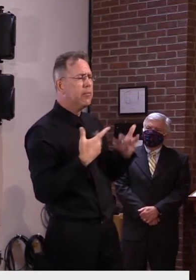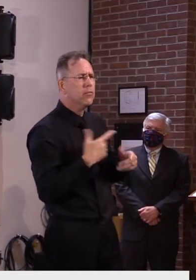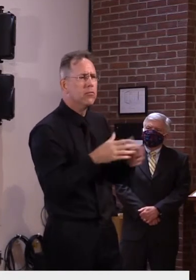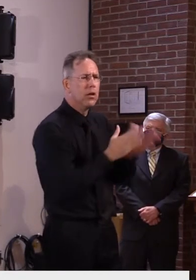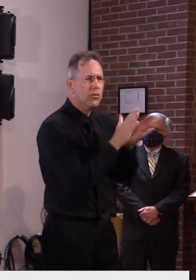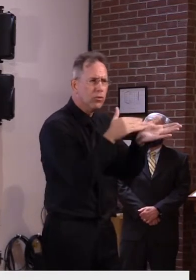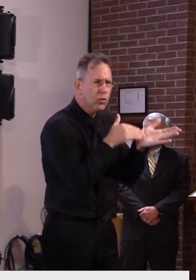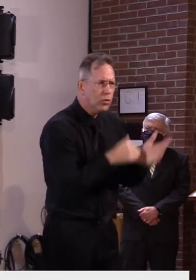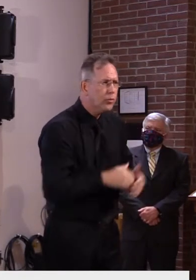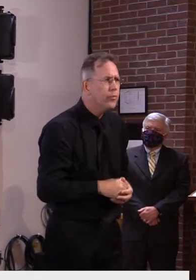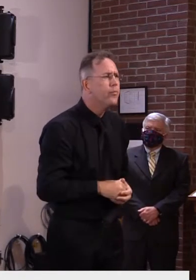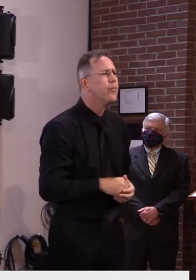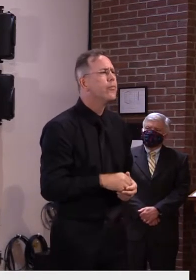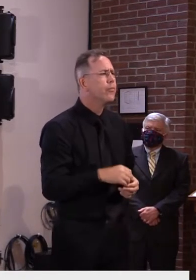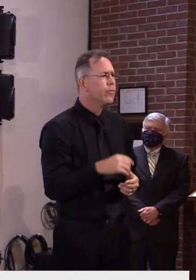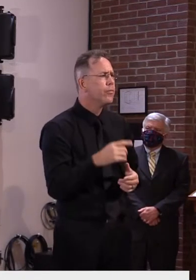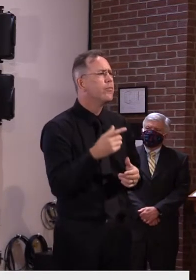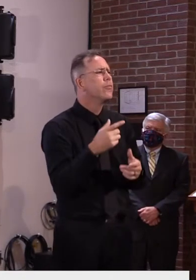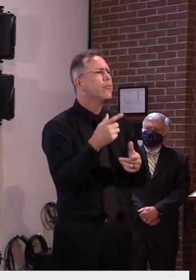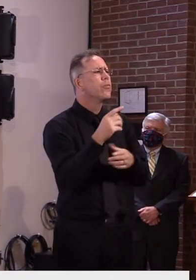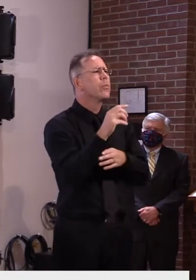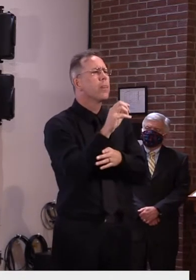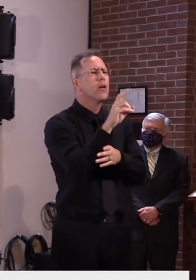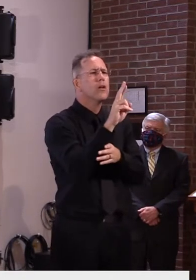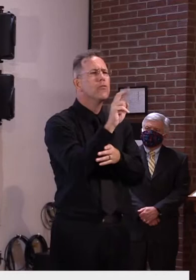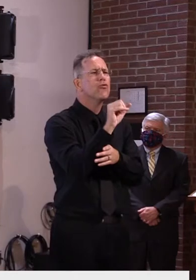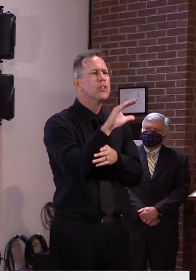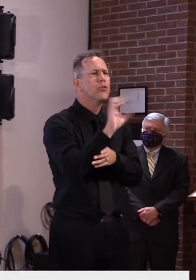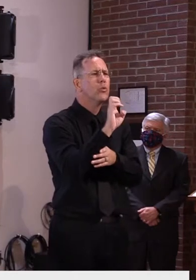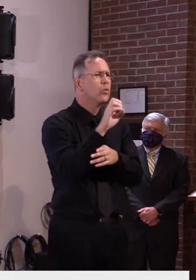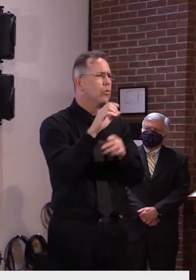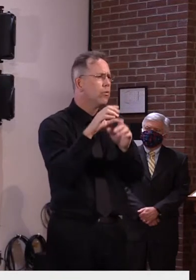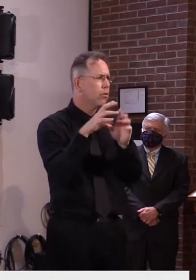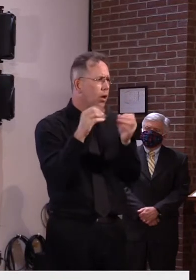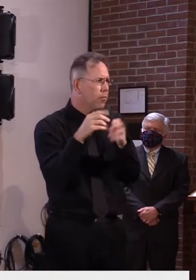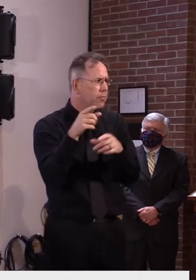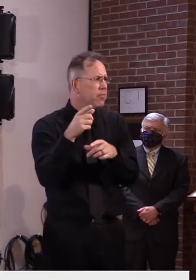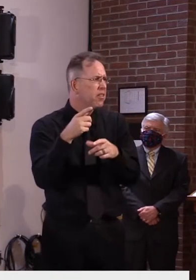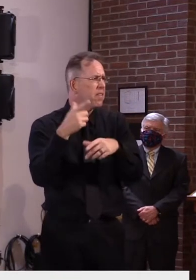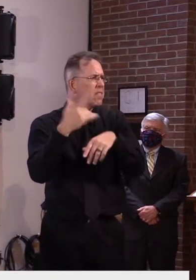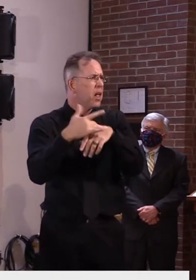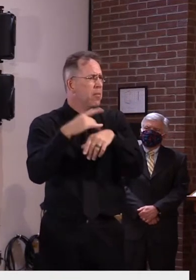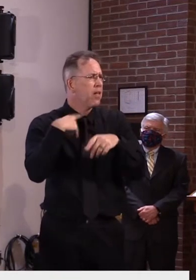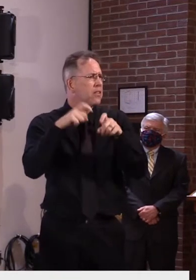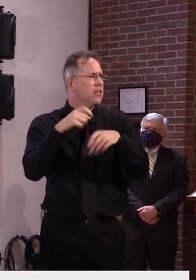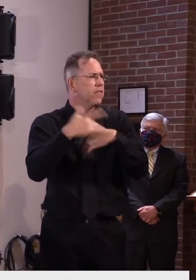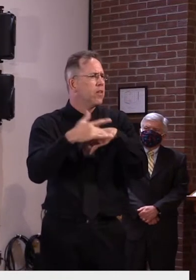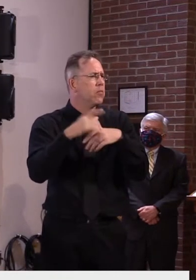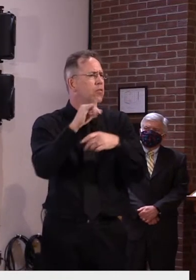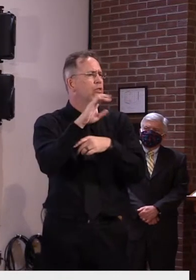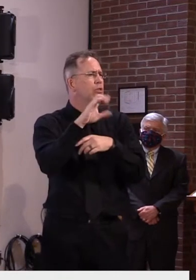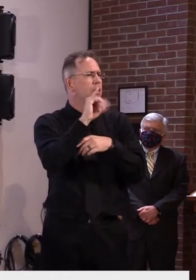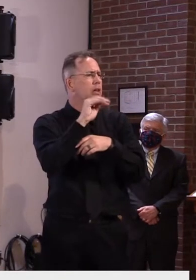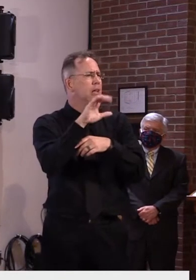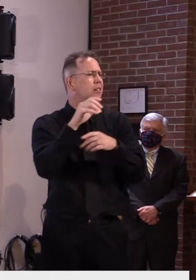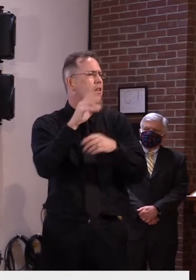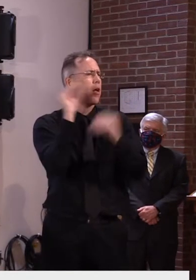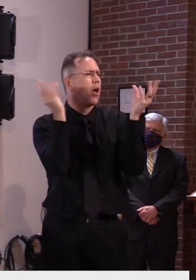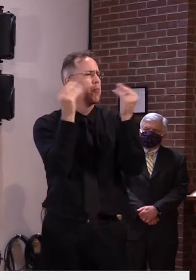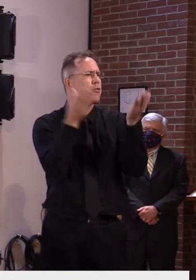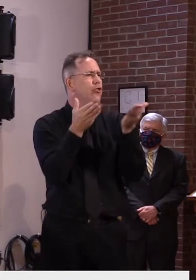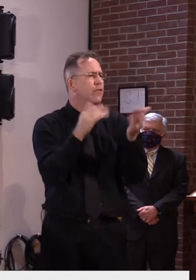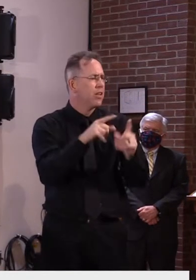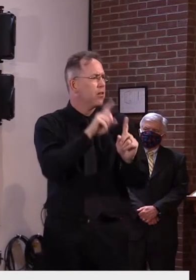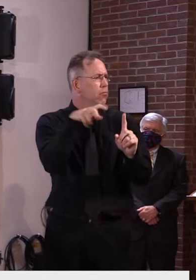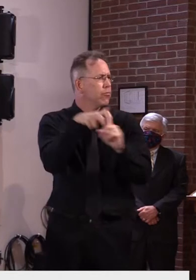Monday, and through our partners, who are great partners in the testing effort at Southwest Vermont Medical